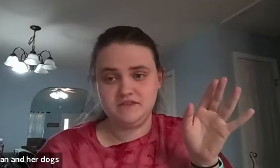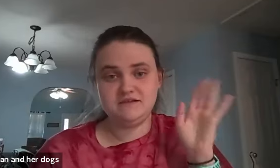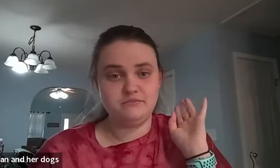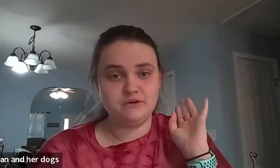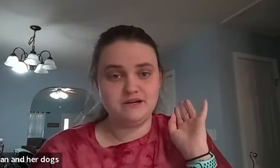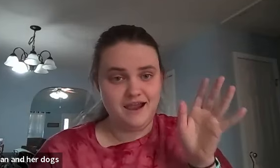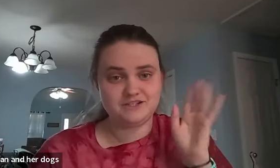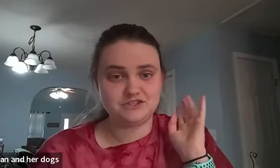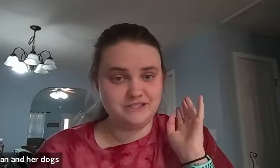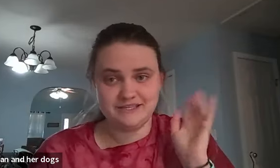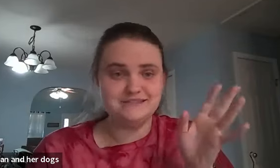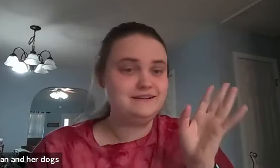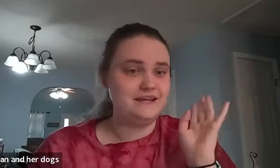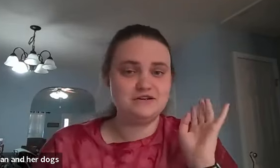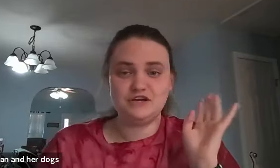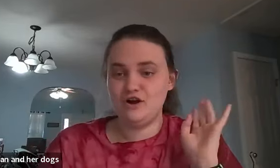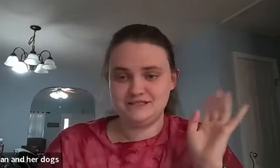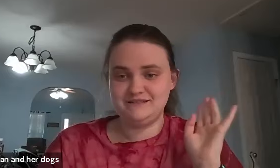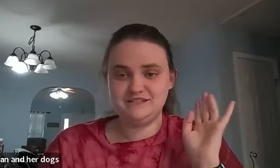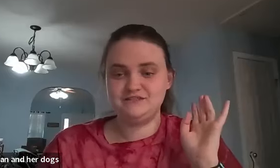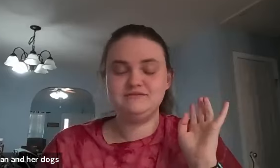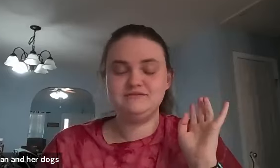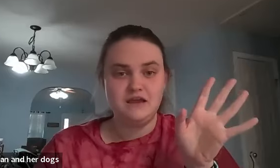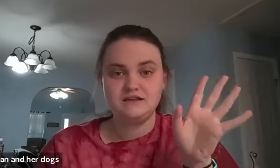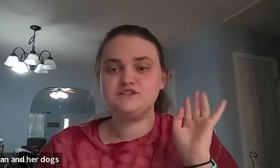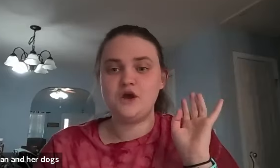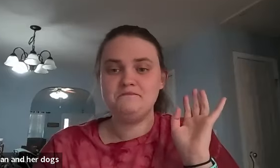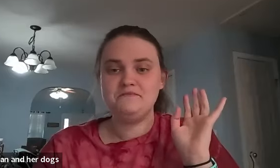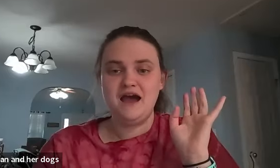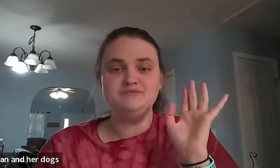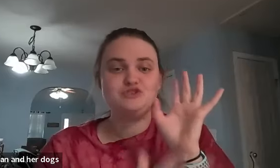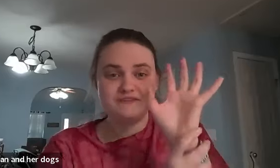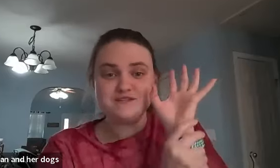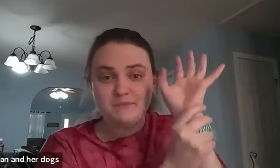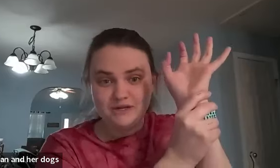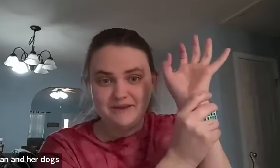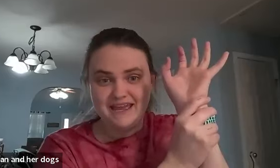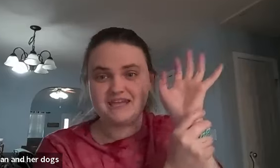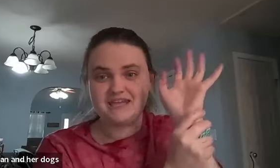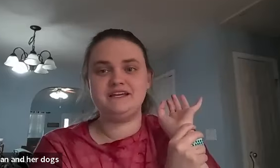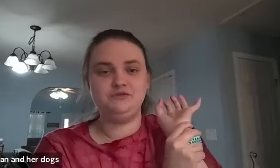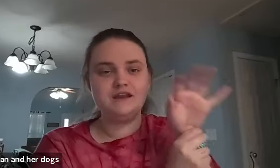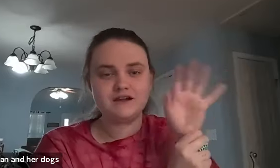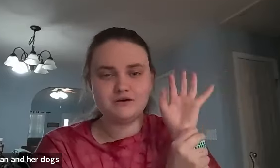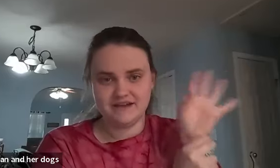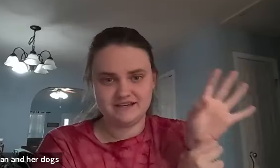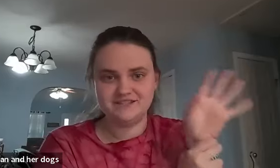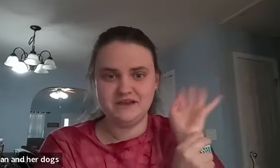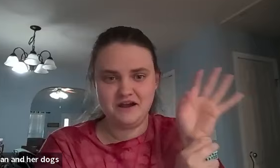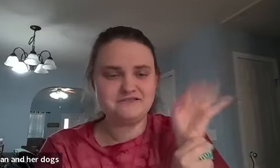thing, but it actually isn't. It can cause, it's chaos. So I'm trying, that's why I'm holding my hand is I'm like, you cannot go fast. You cannot go